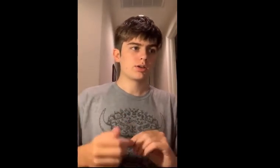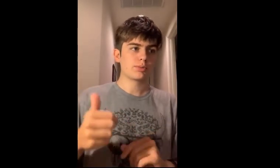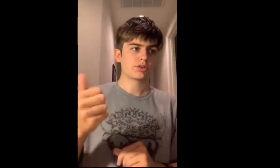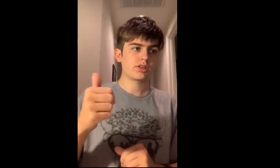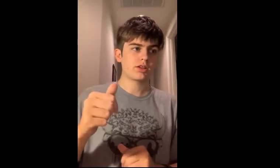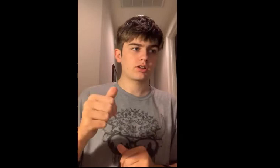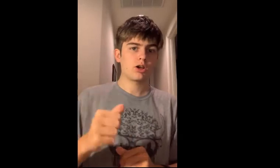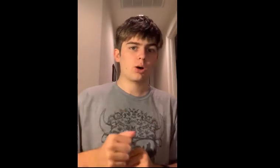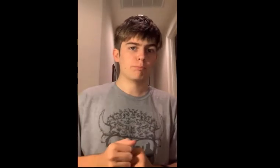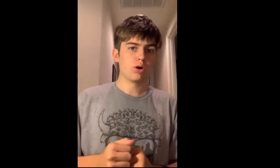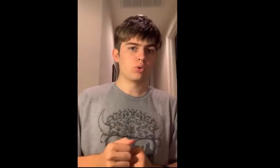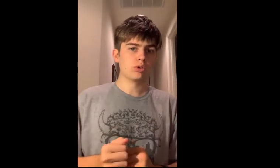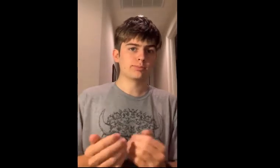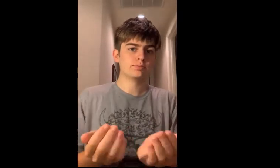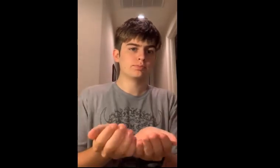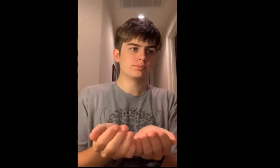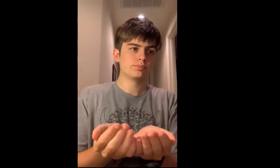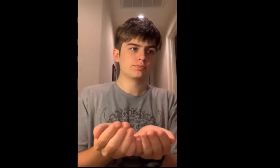Number 10, bowl.